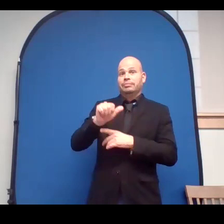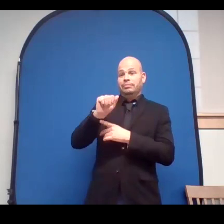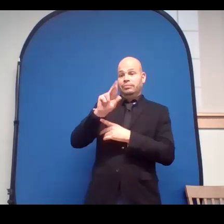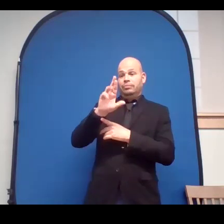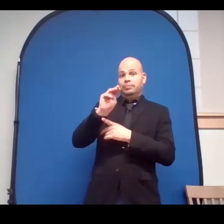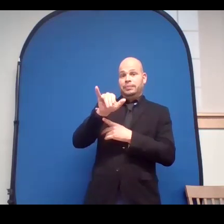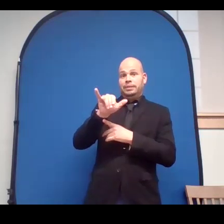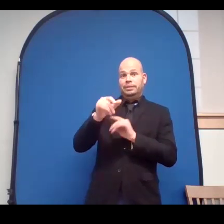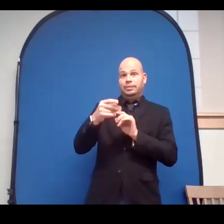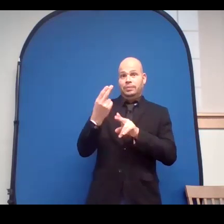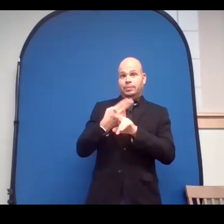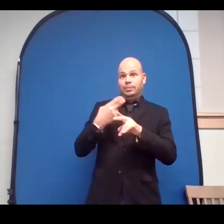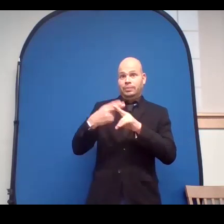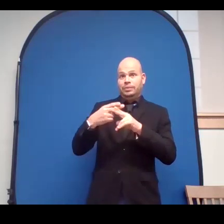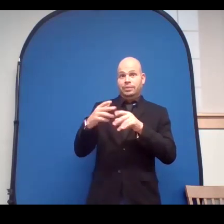facility. And